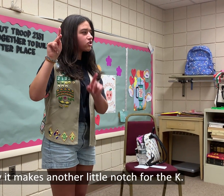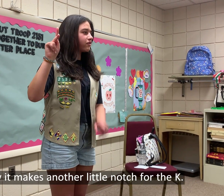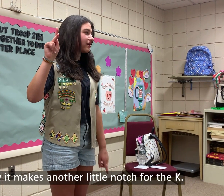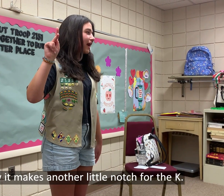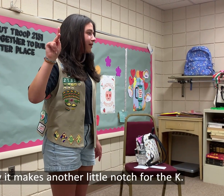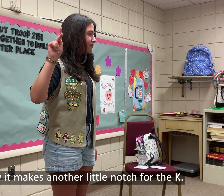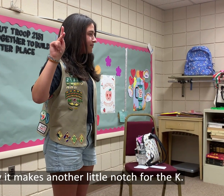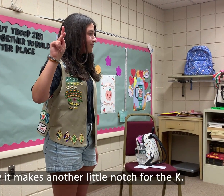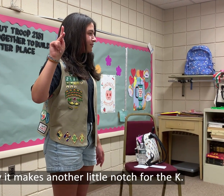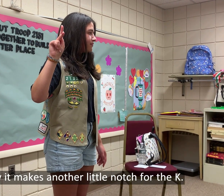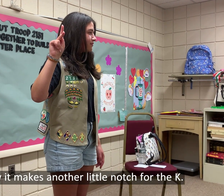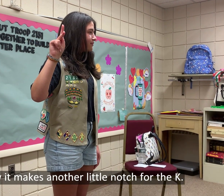K.